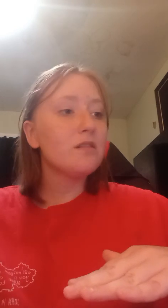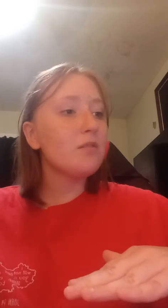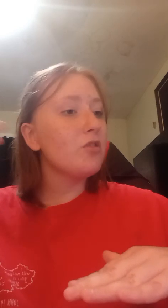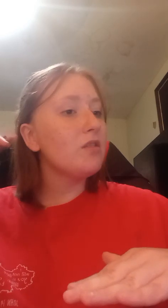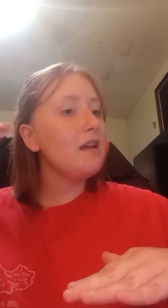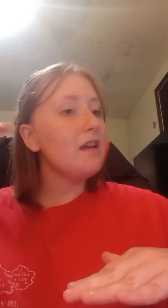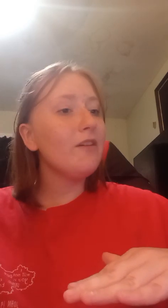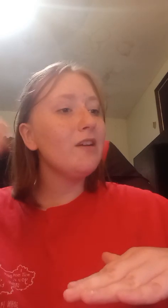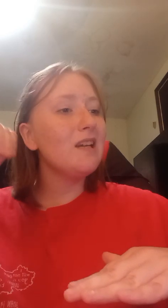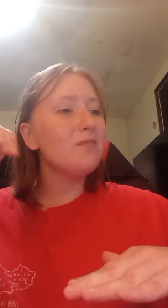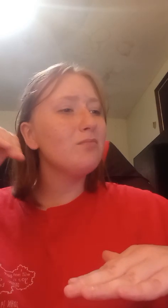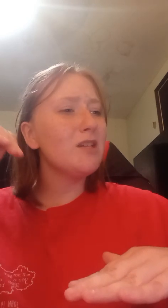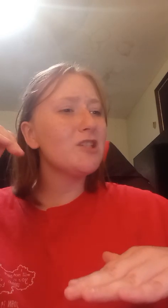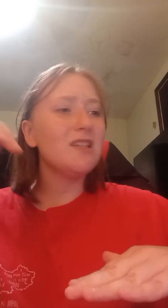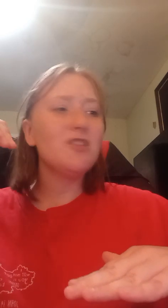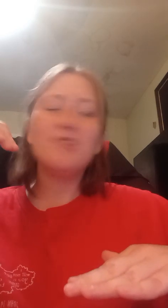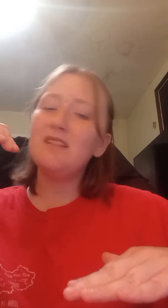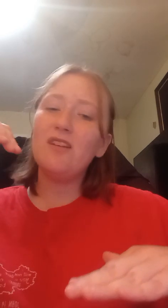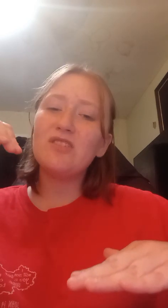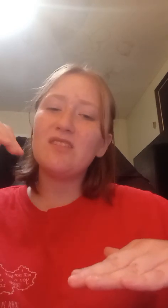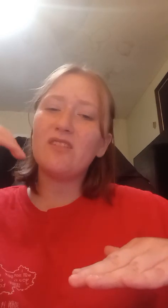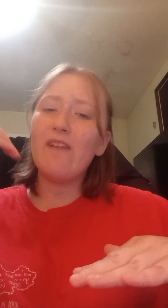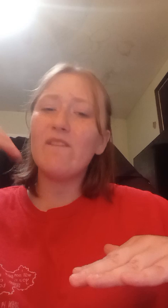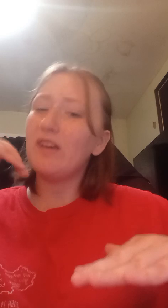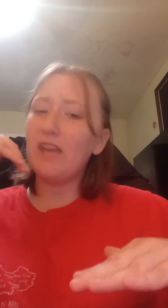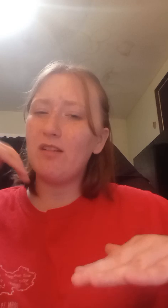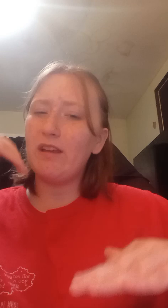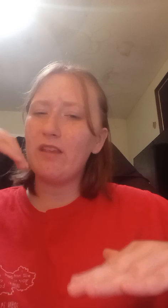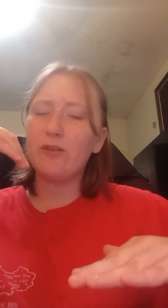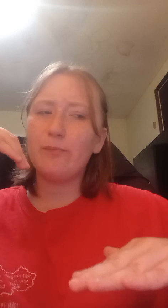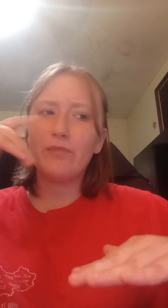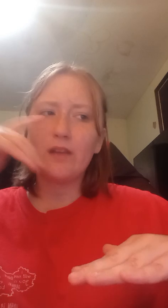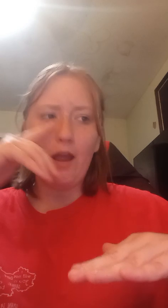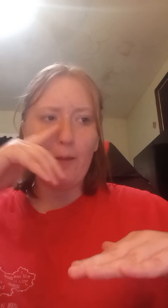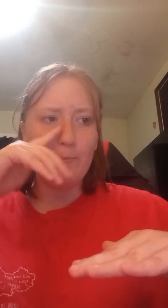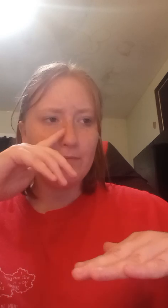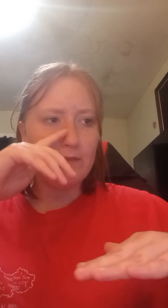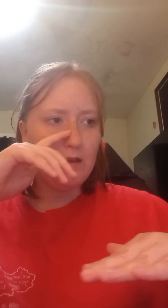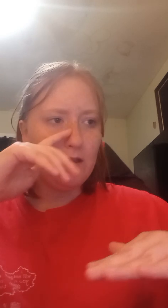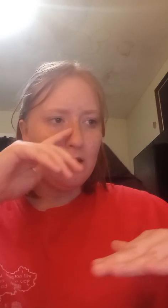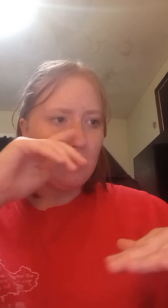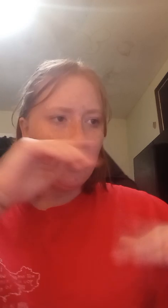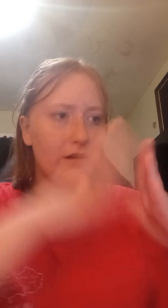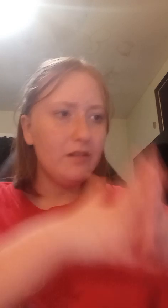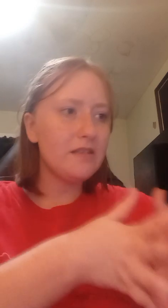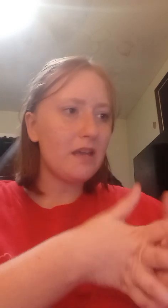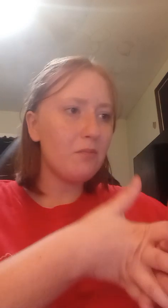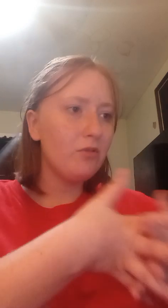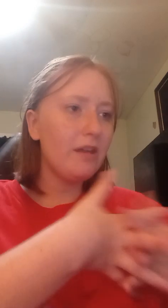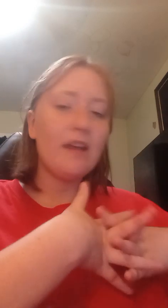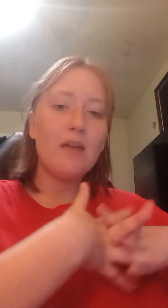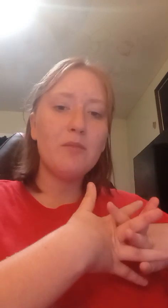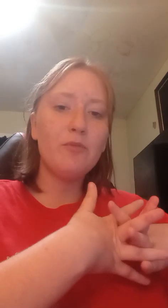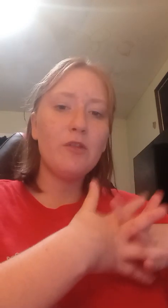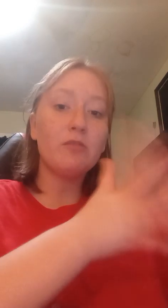doesn't have very much interest in others, and they're not very caring either. Now, a good example that I came up with is a friend